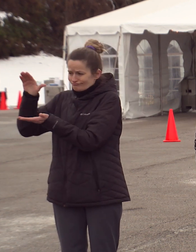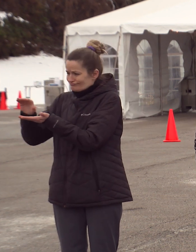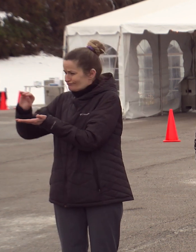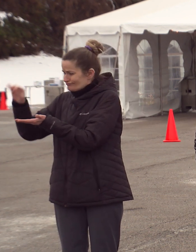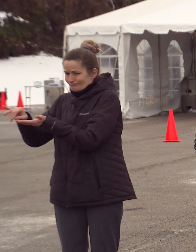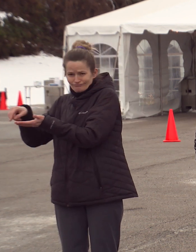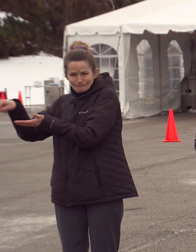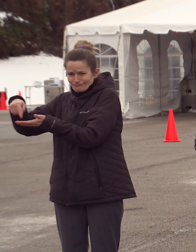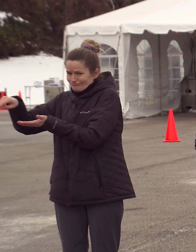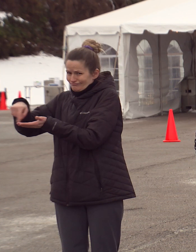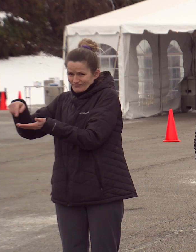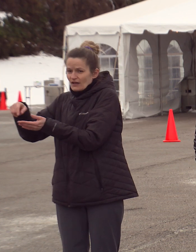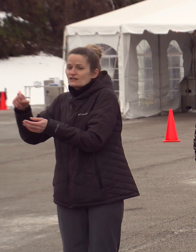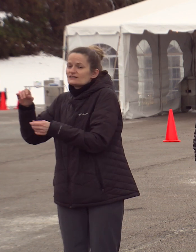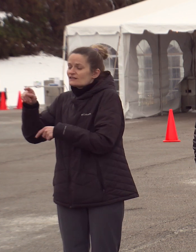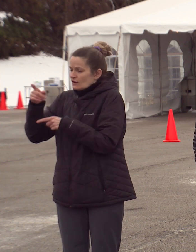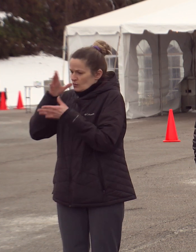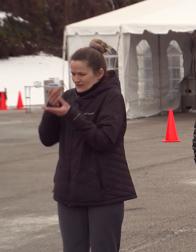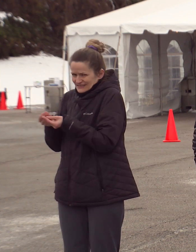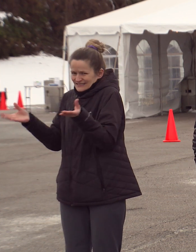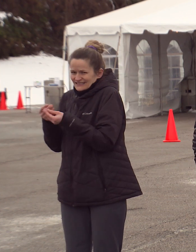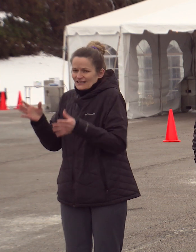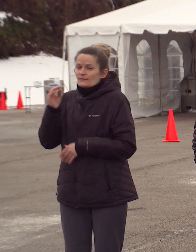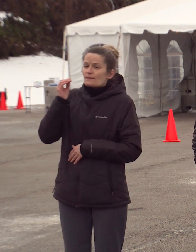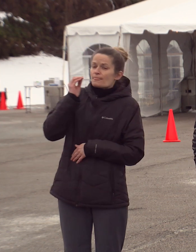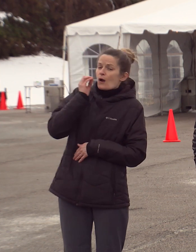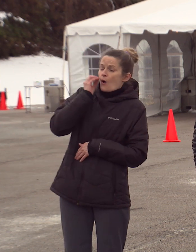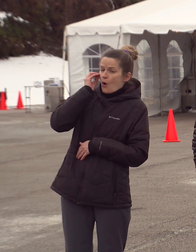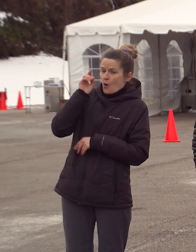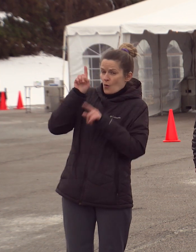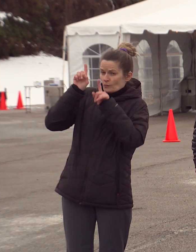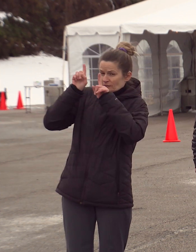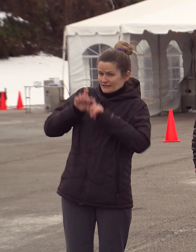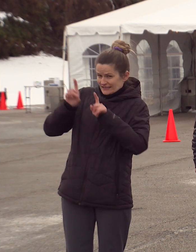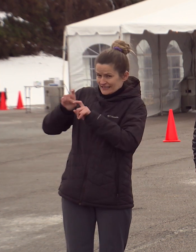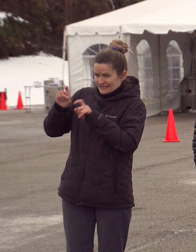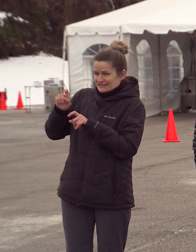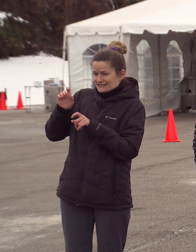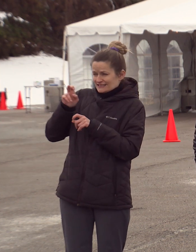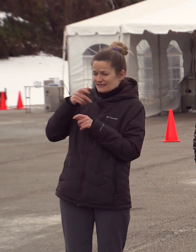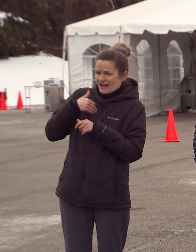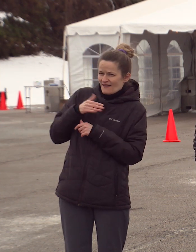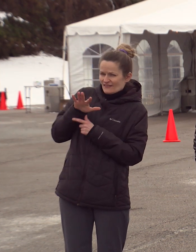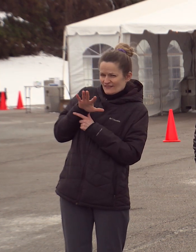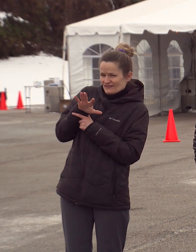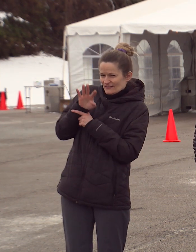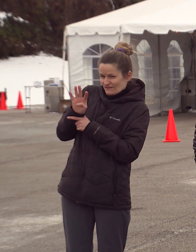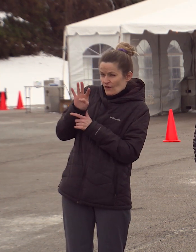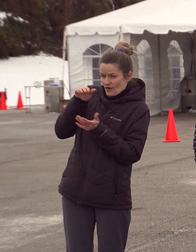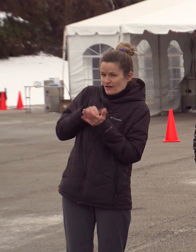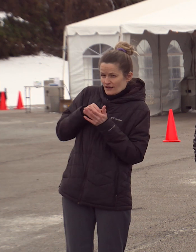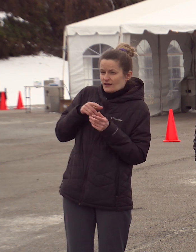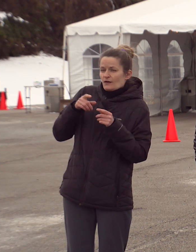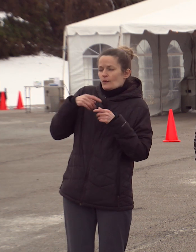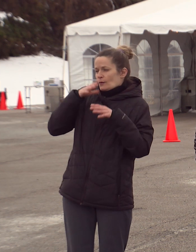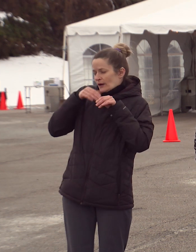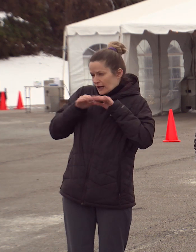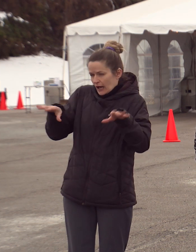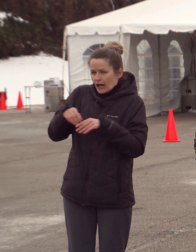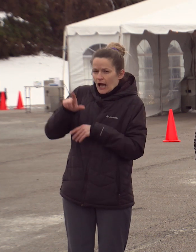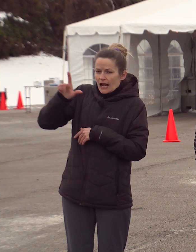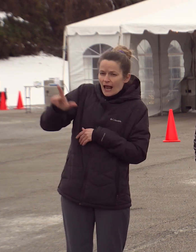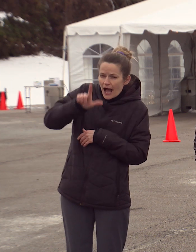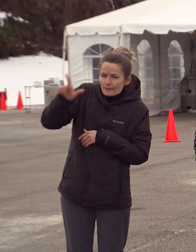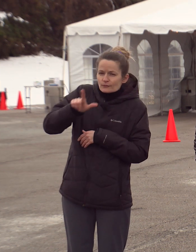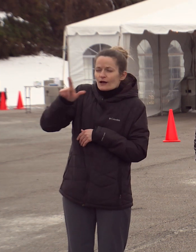test kits, we had about 54 community-based organizations, did a soft launch with those groups, included the libraries, some of our testing and vaccination